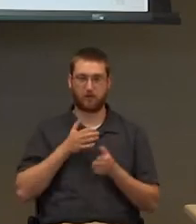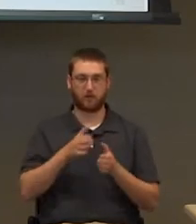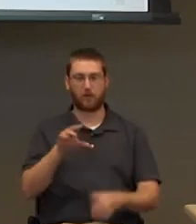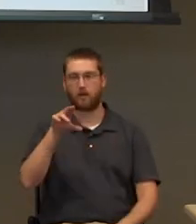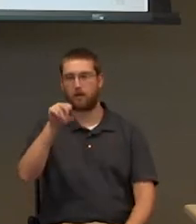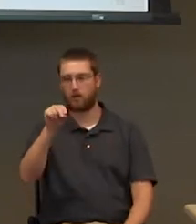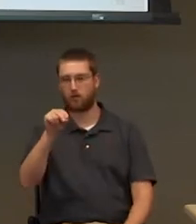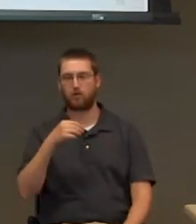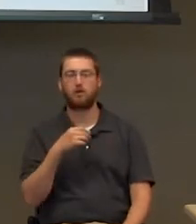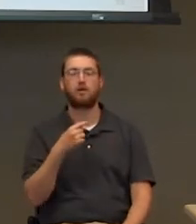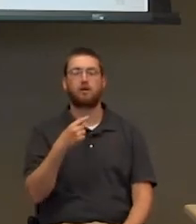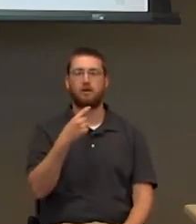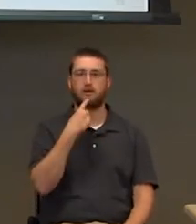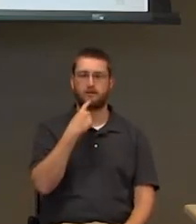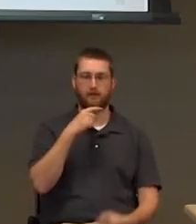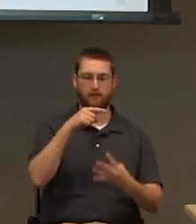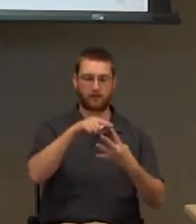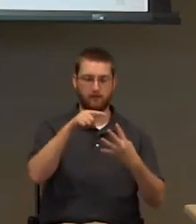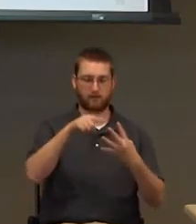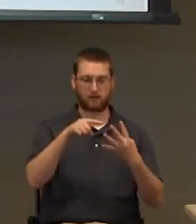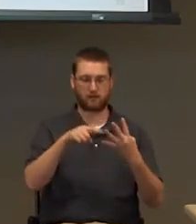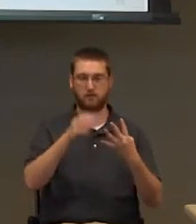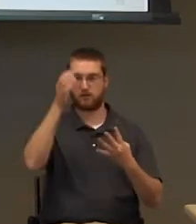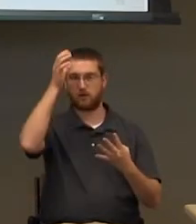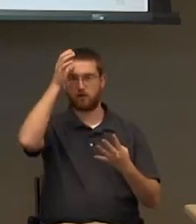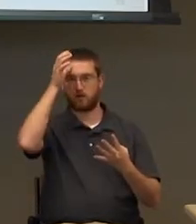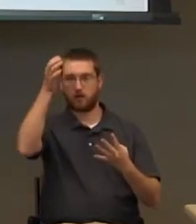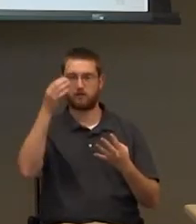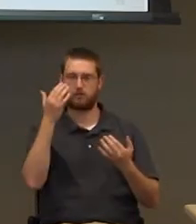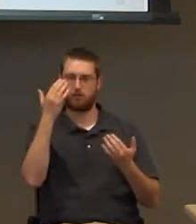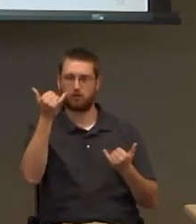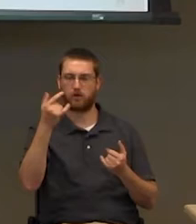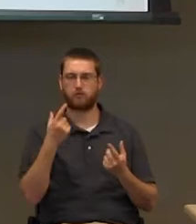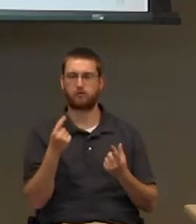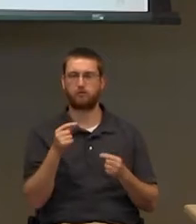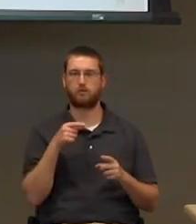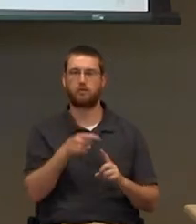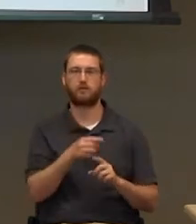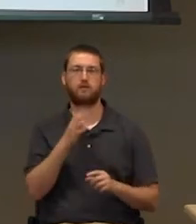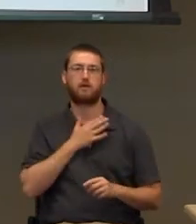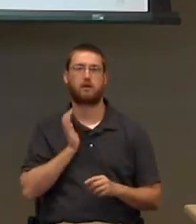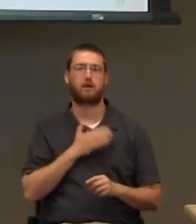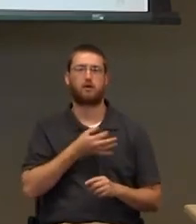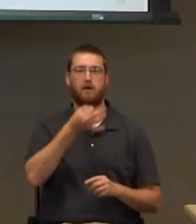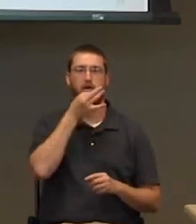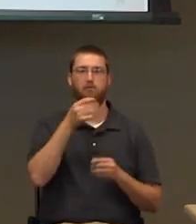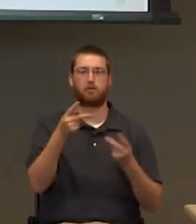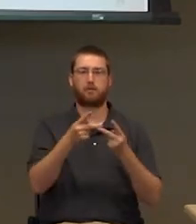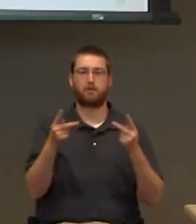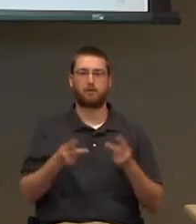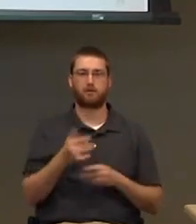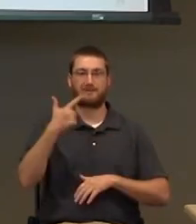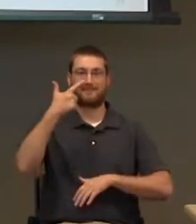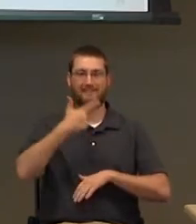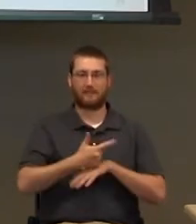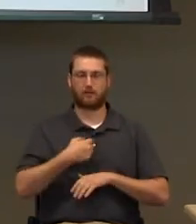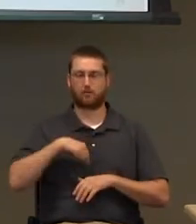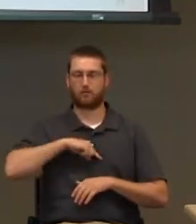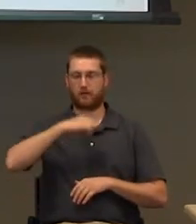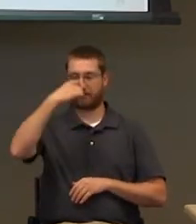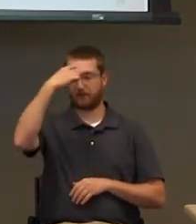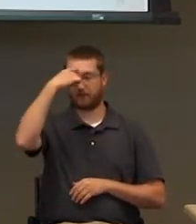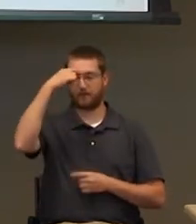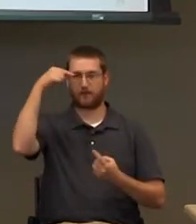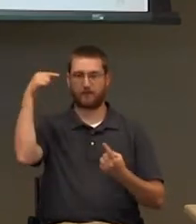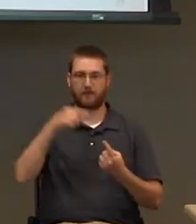say, here's the concept of why we're trying to do this, and from our expert position, as of today, this is what we think is